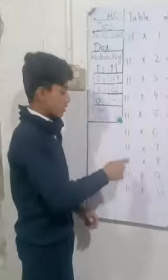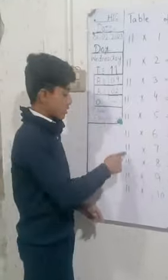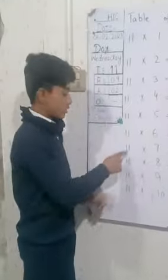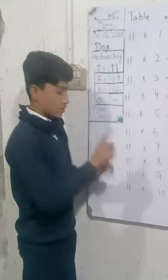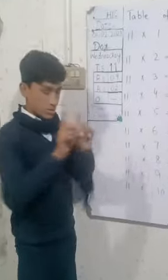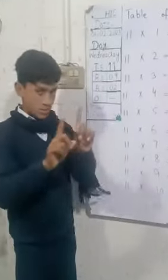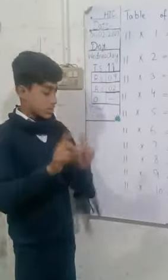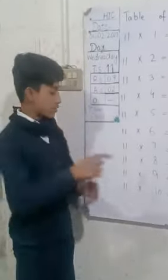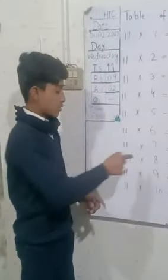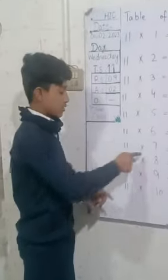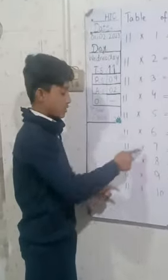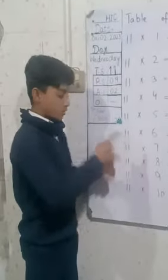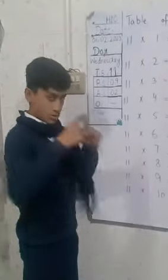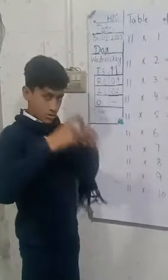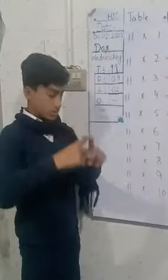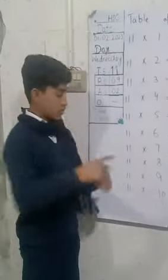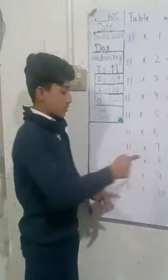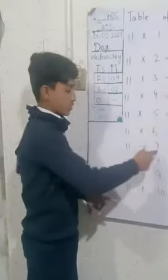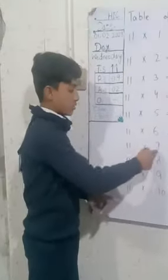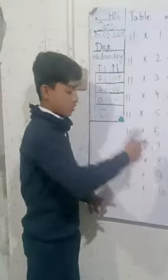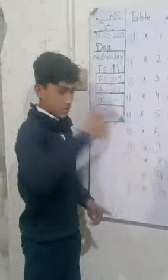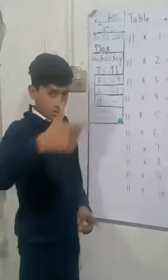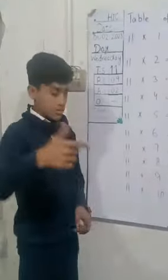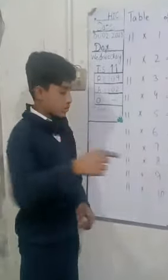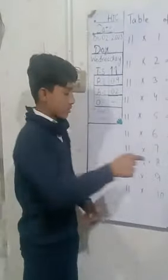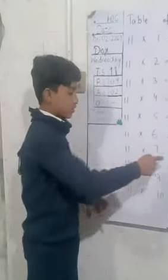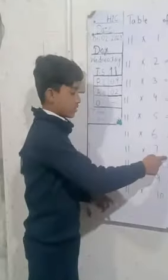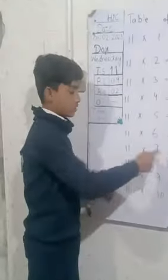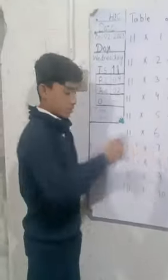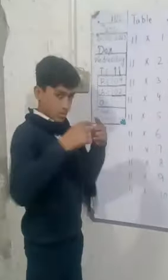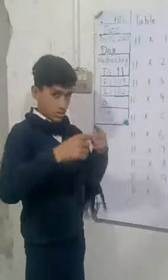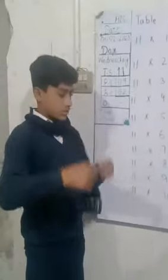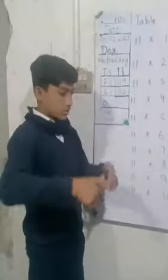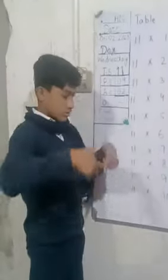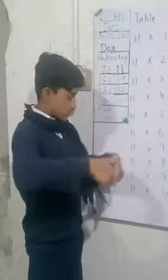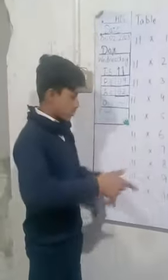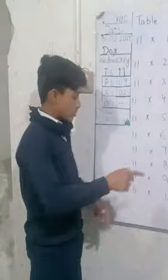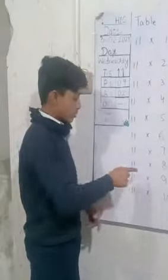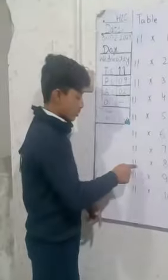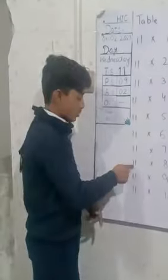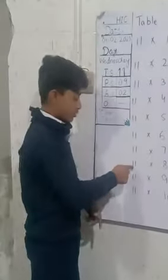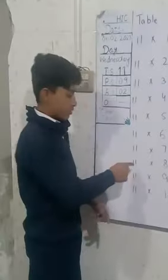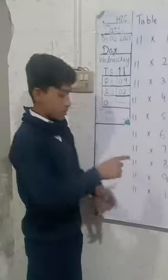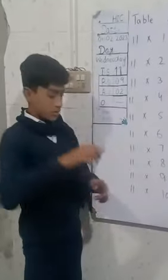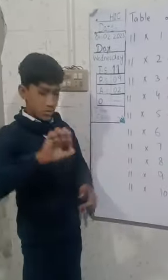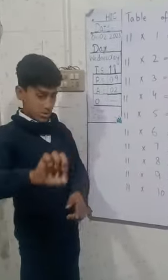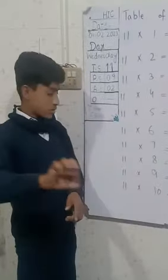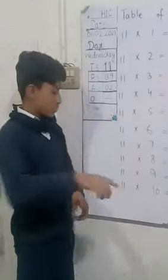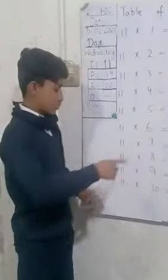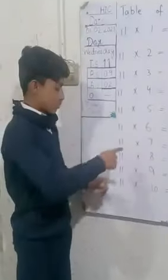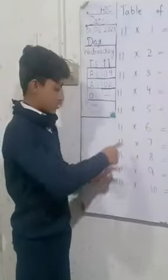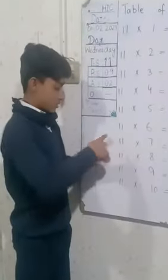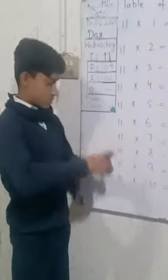66. 11 sevens are 77. 11